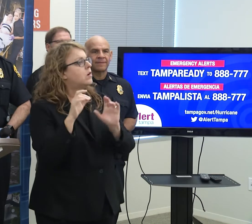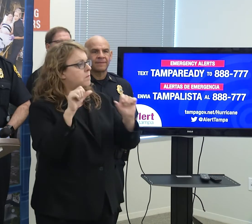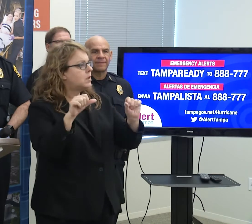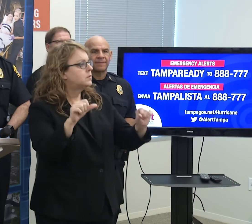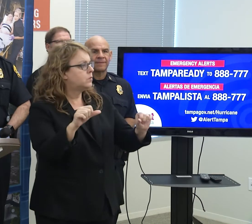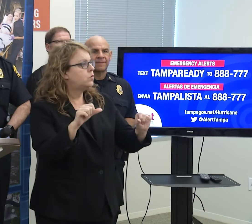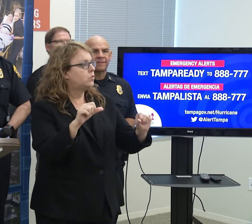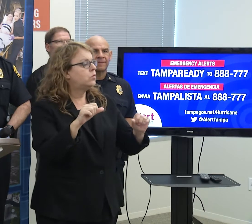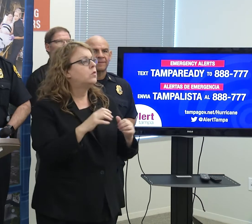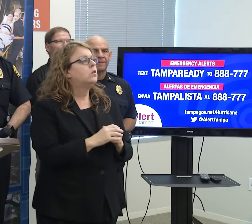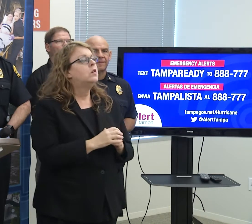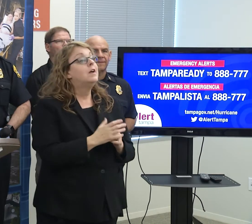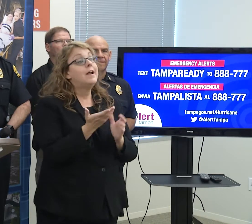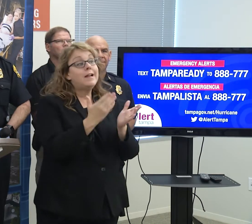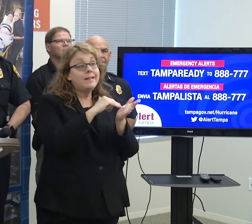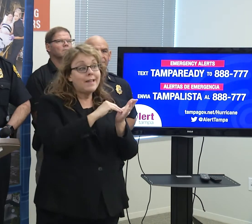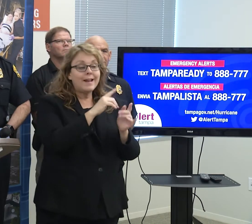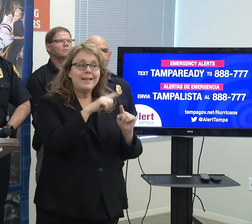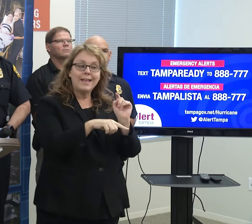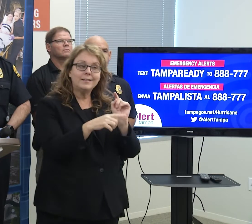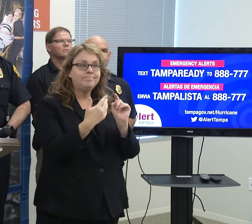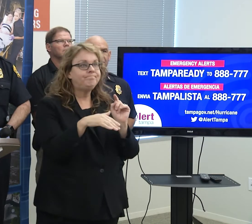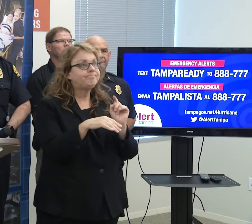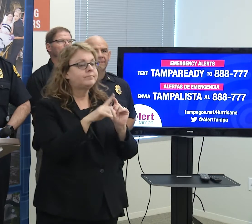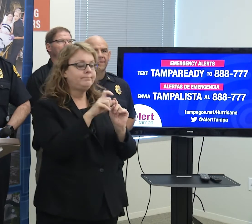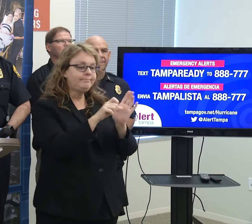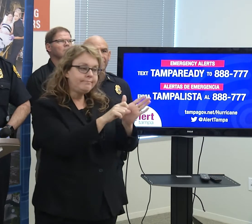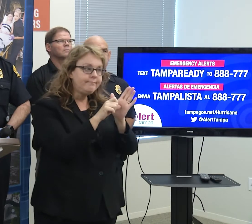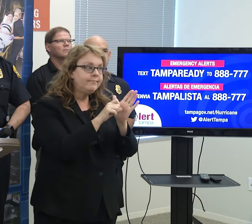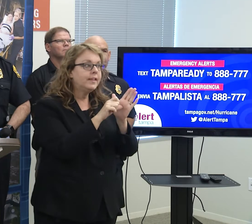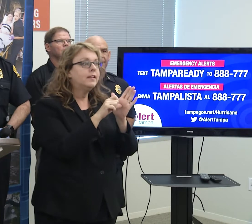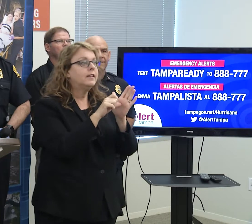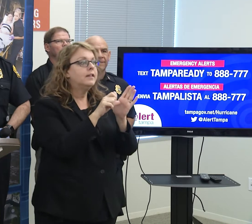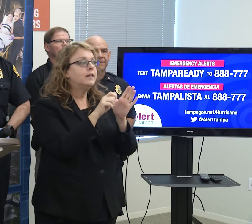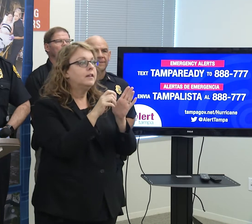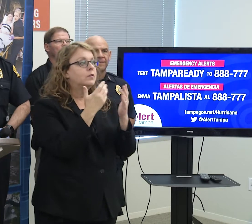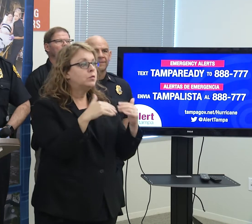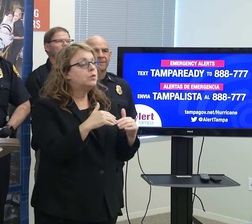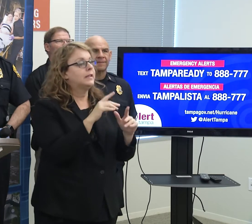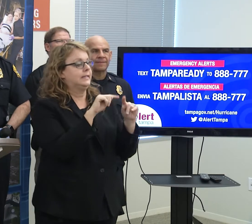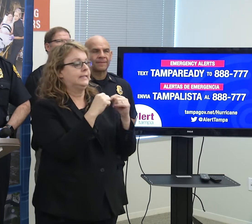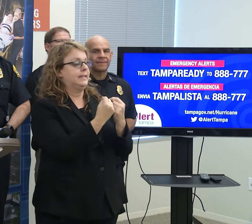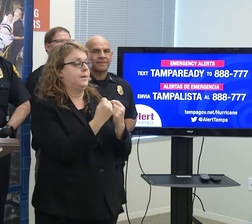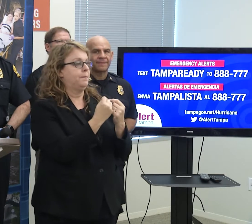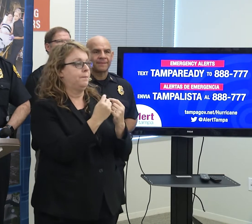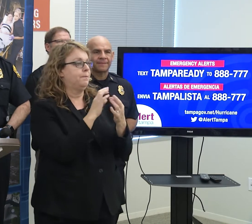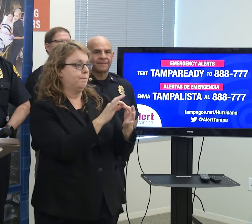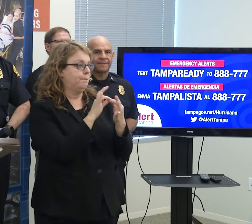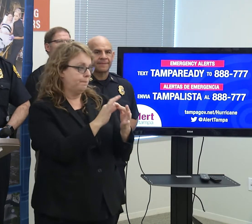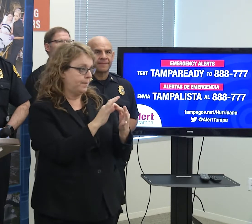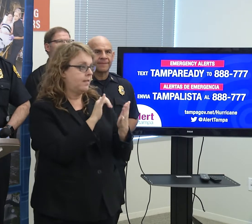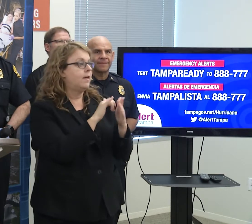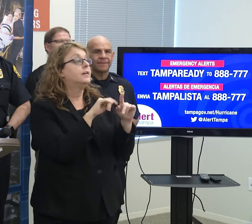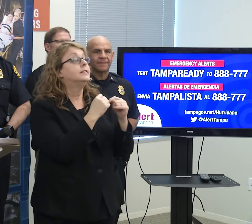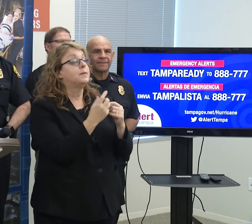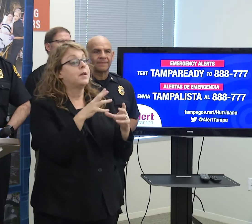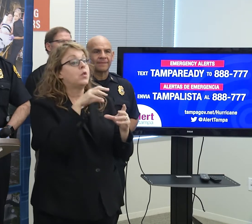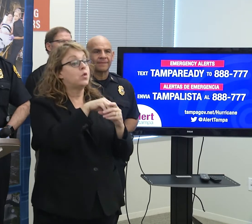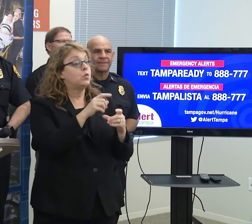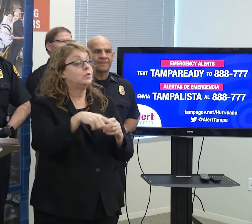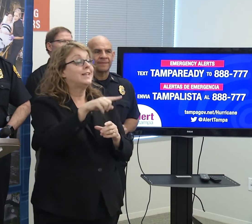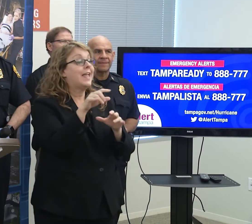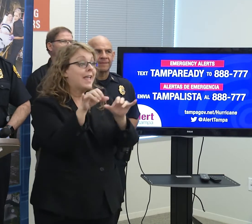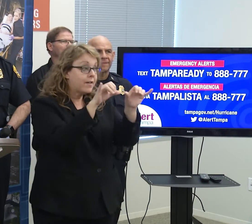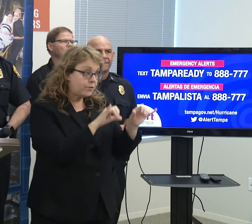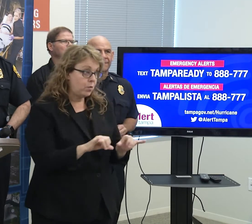can possibly be. But again, I can't underscore the importance of the team approach to this, and that team includes